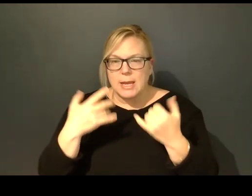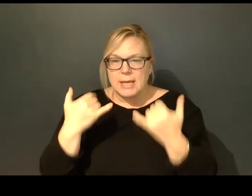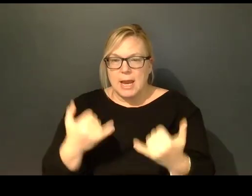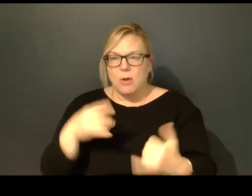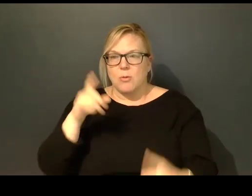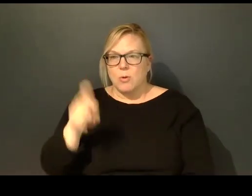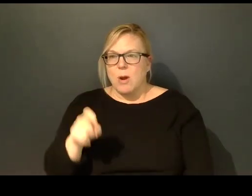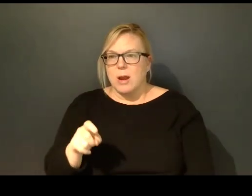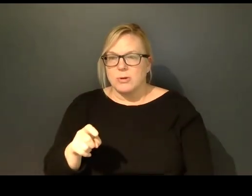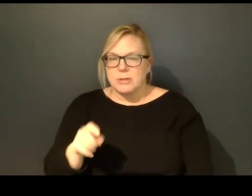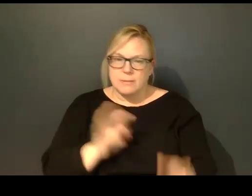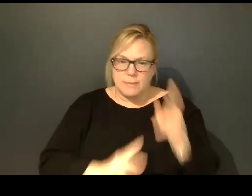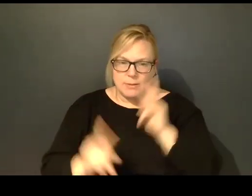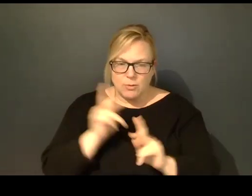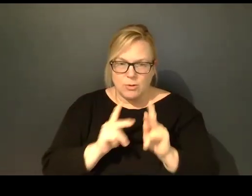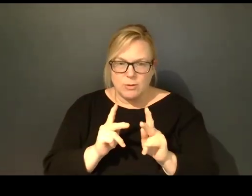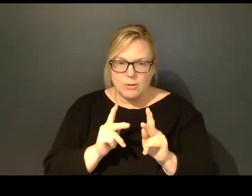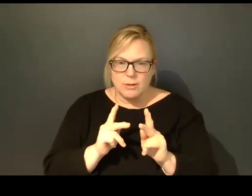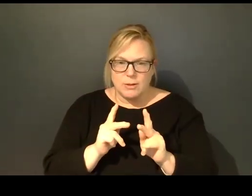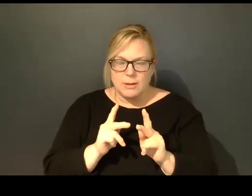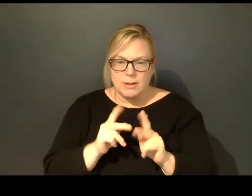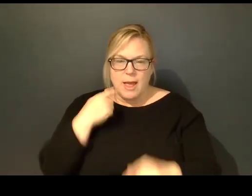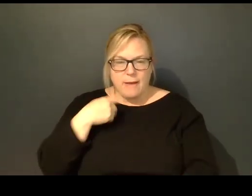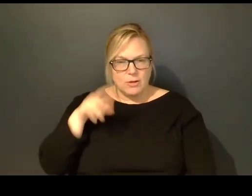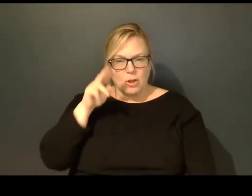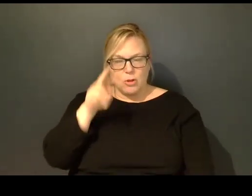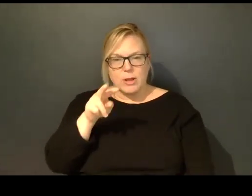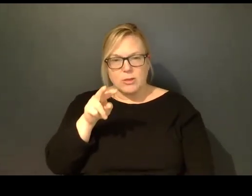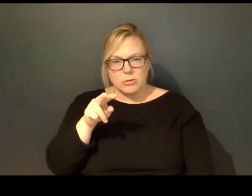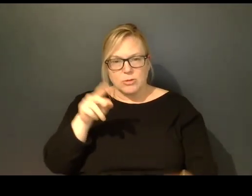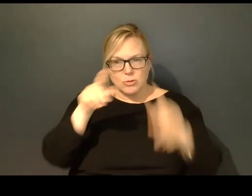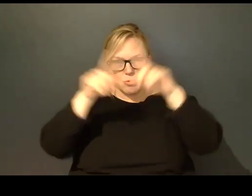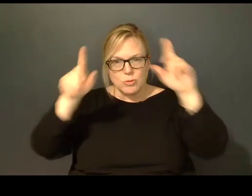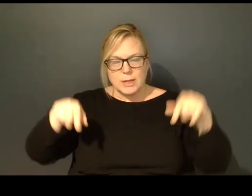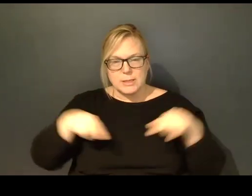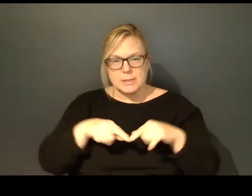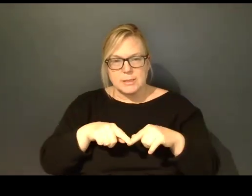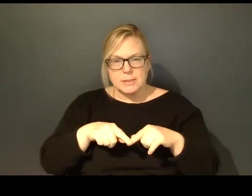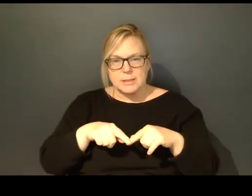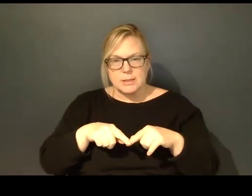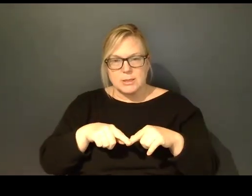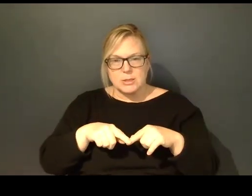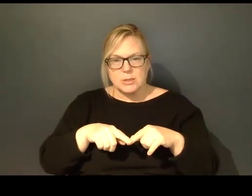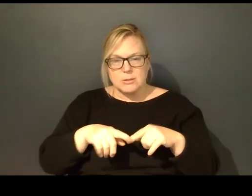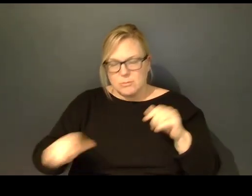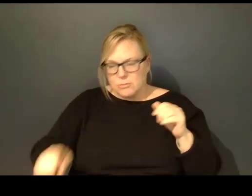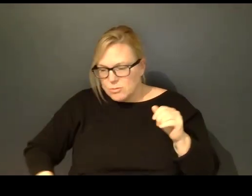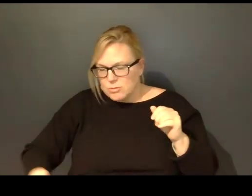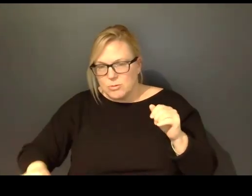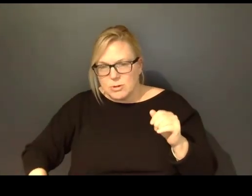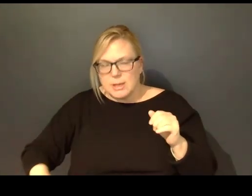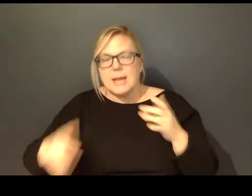are had to look at their screens in order to access the functions, but now they're putting the